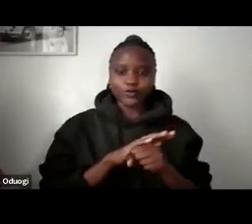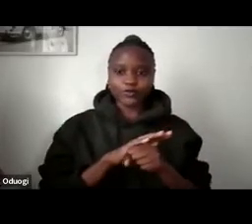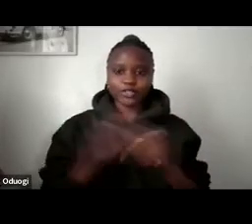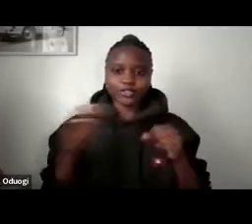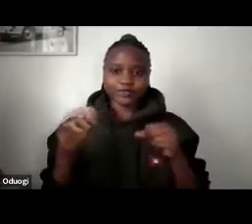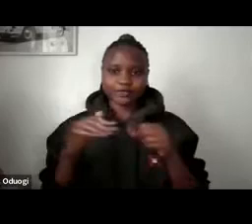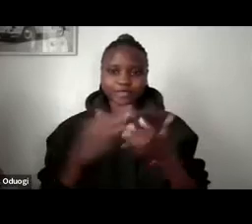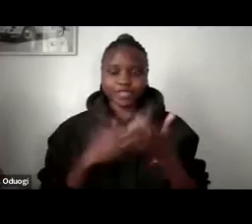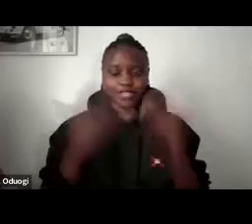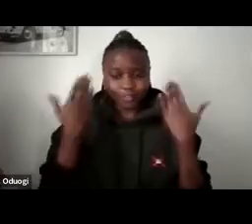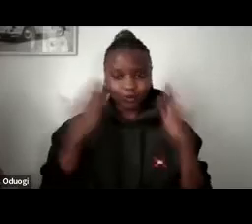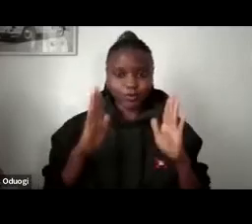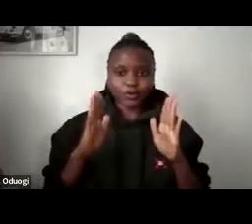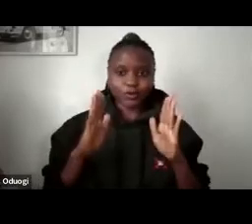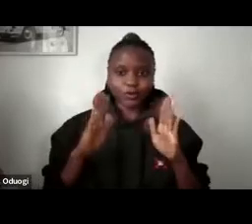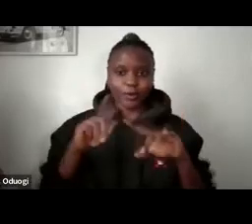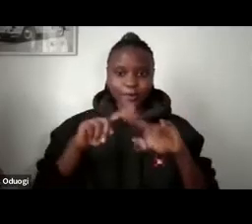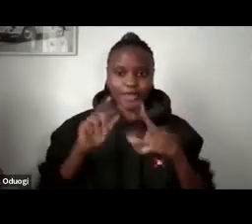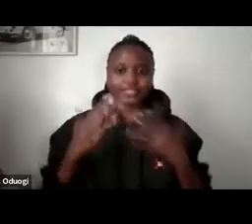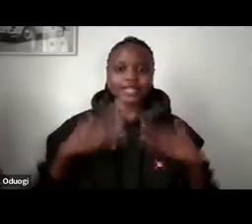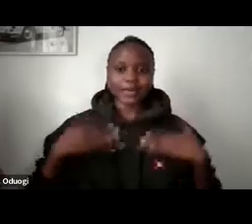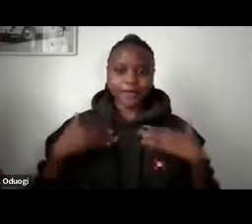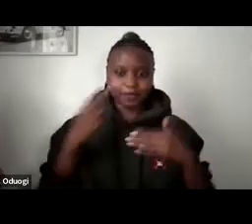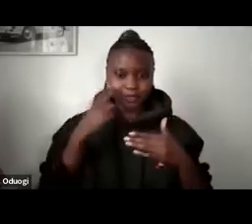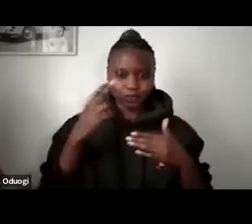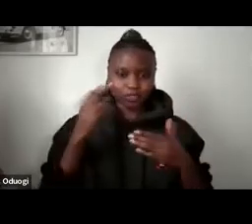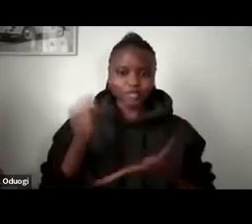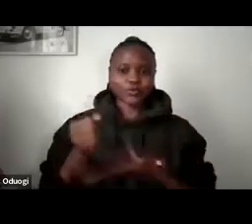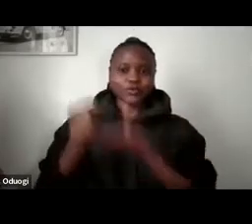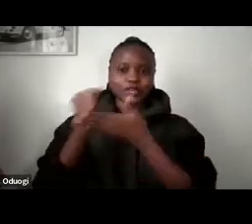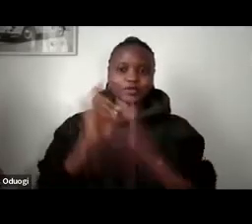certainly we held the digital essay competition.